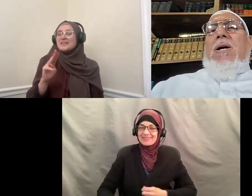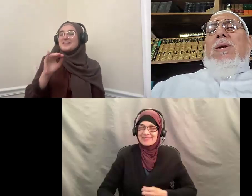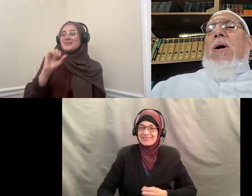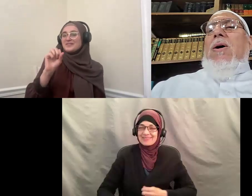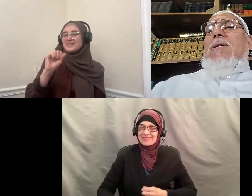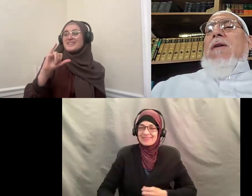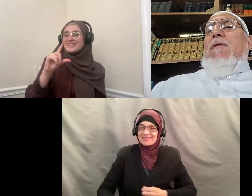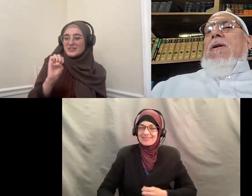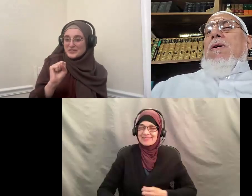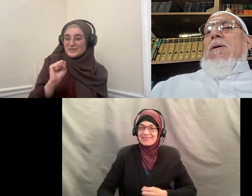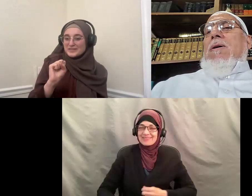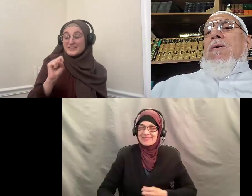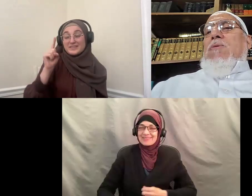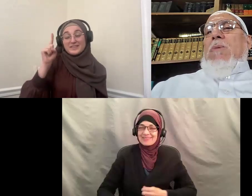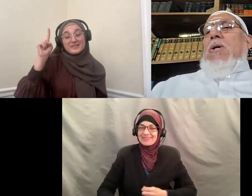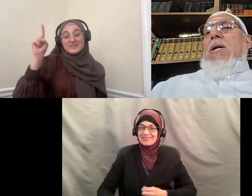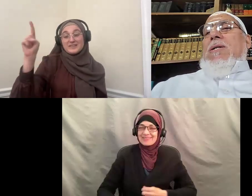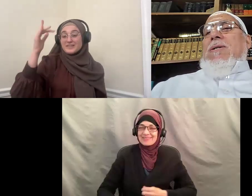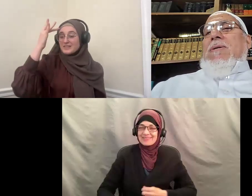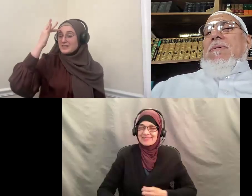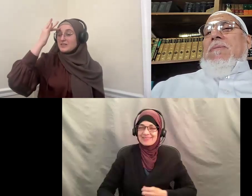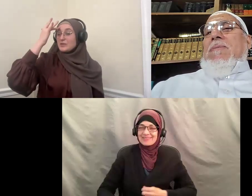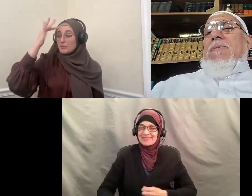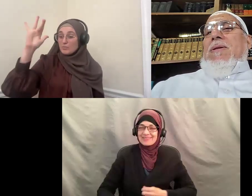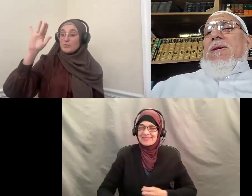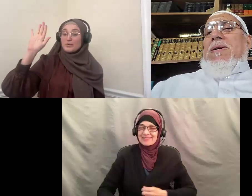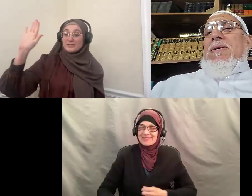This is Allah's level of smartness.